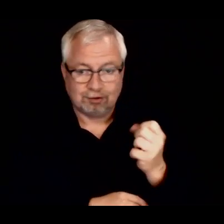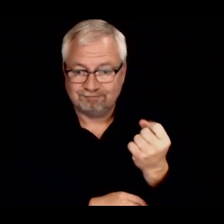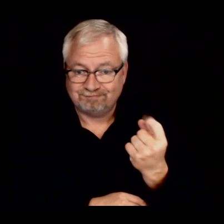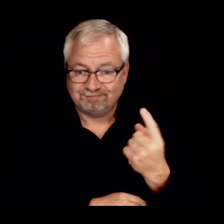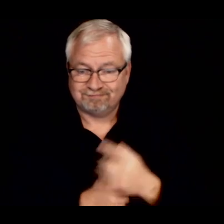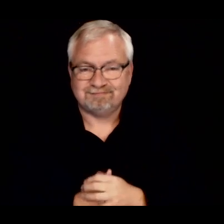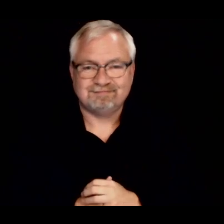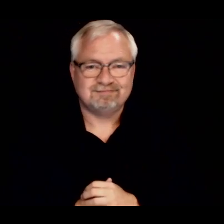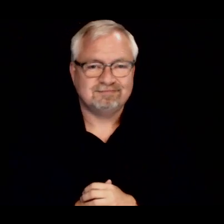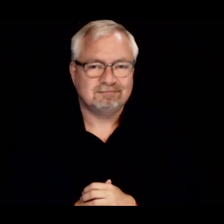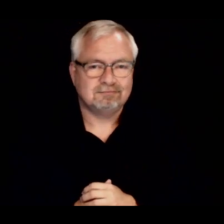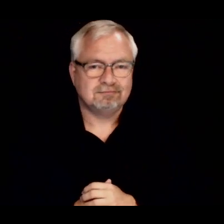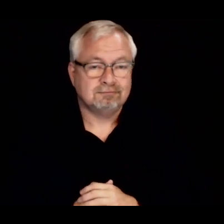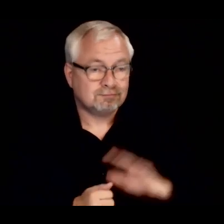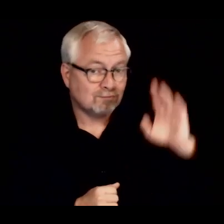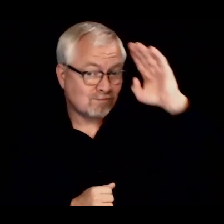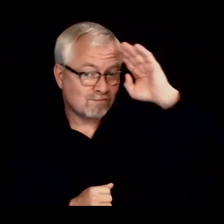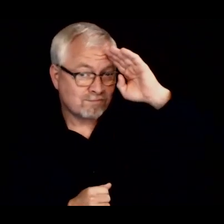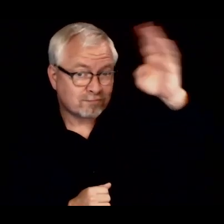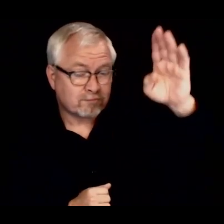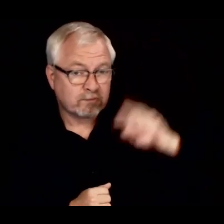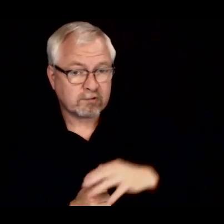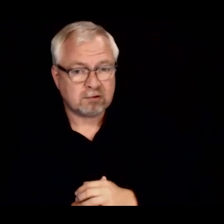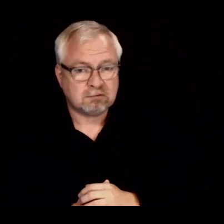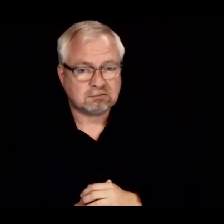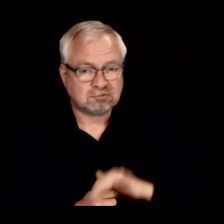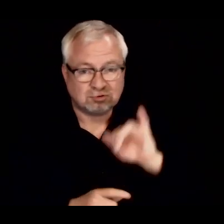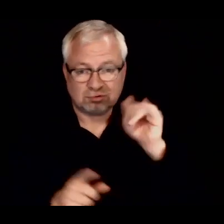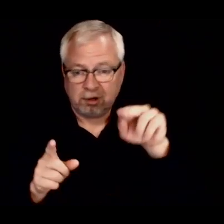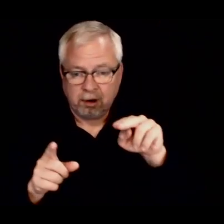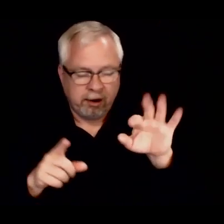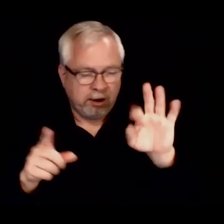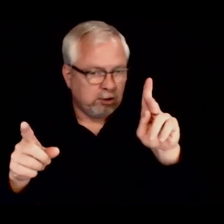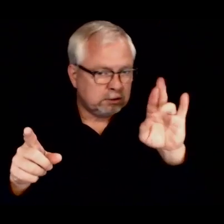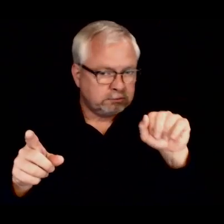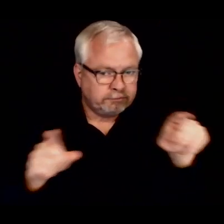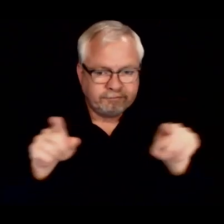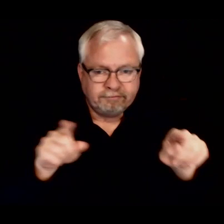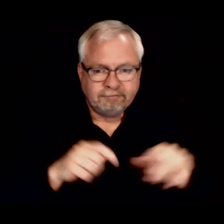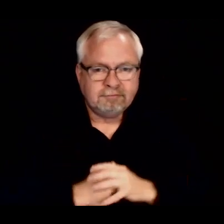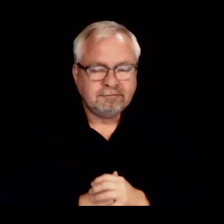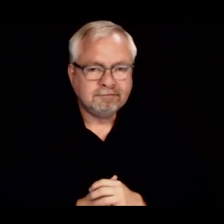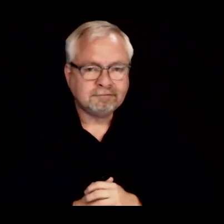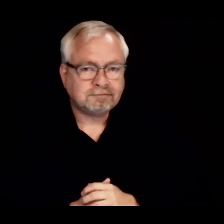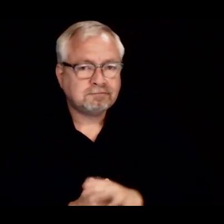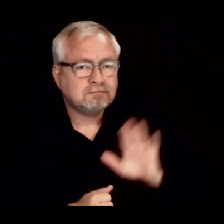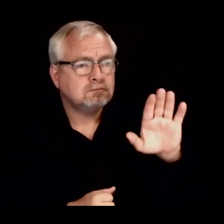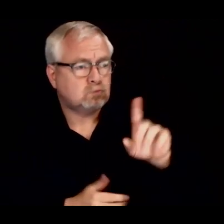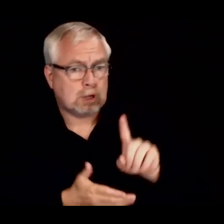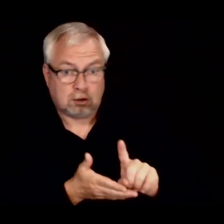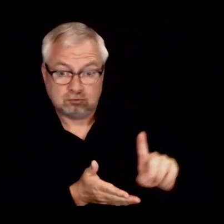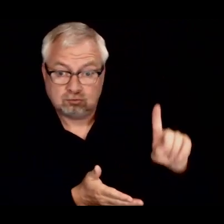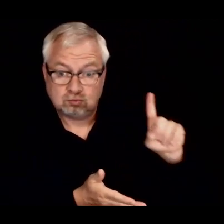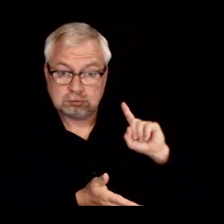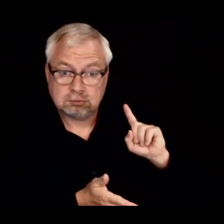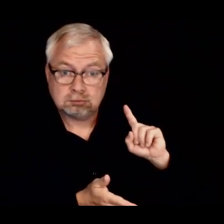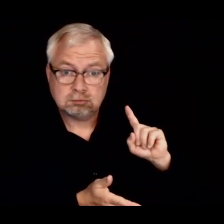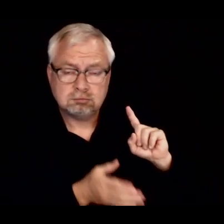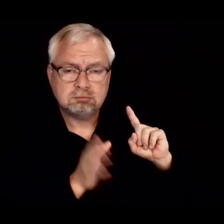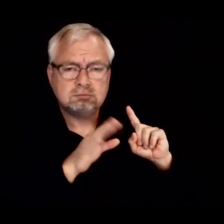Hi, Jan and Chris. Thanks for taking my question here. Last week, MDH responded to Senator